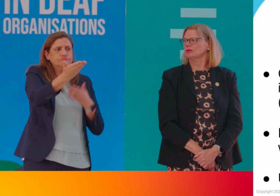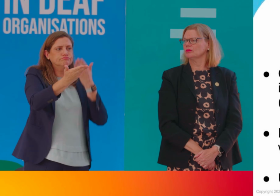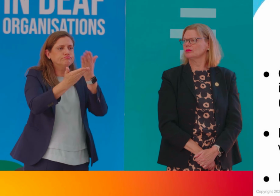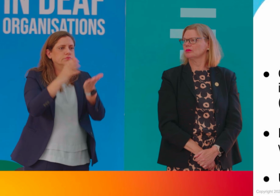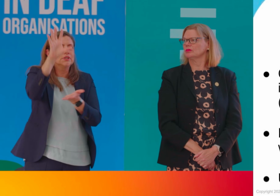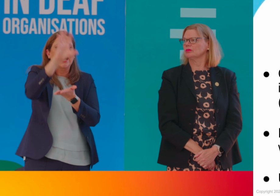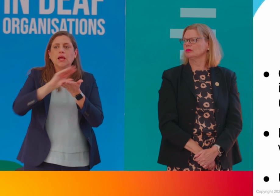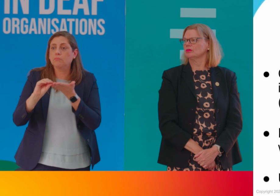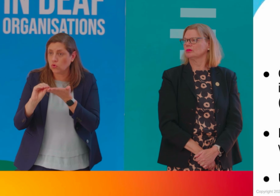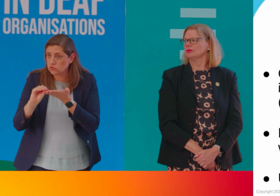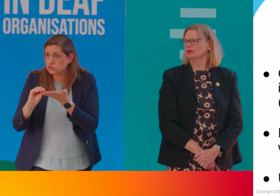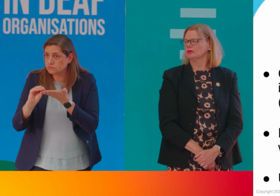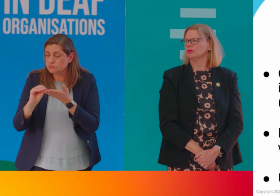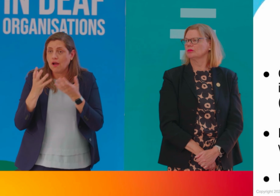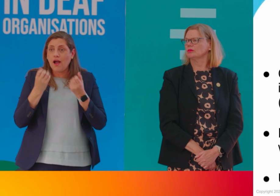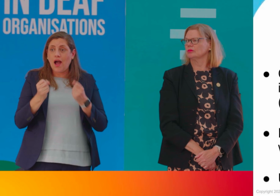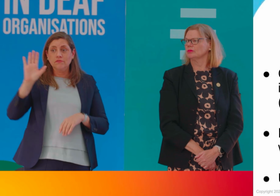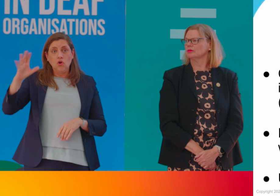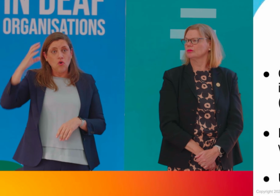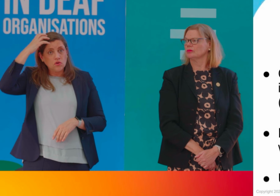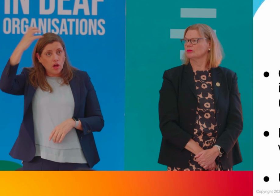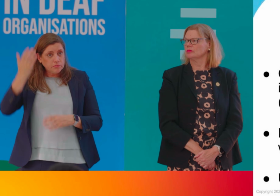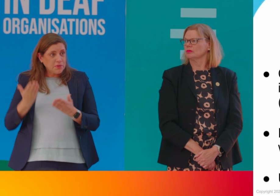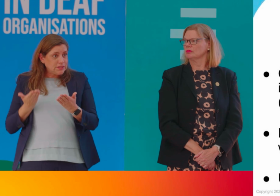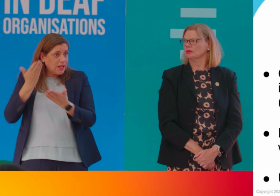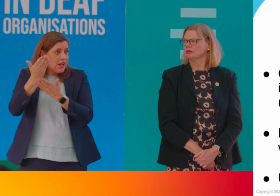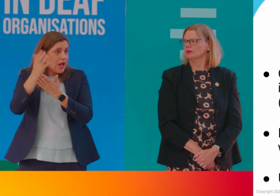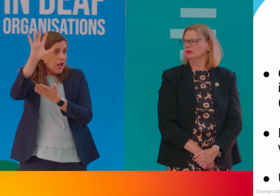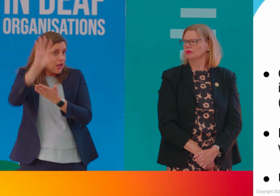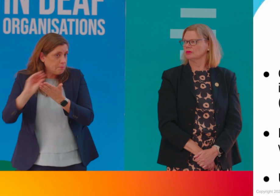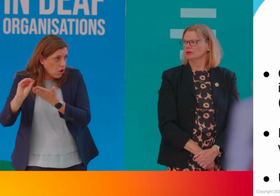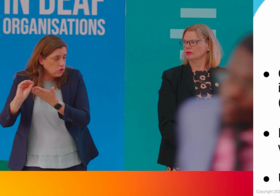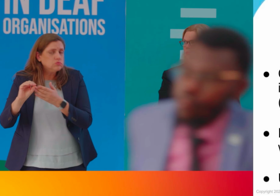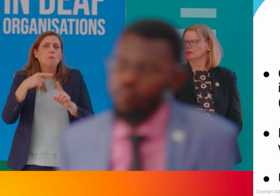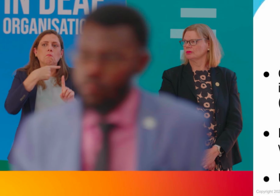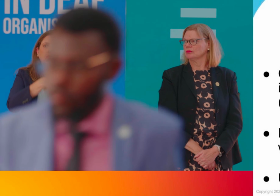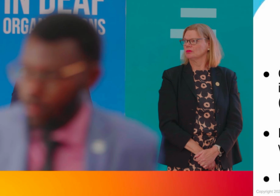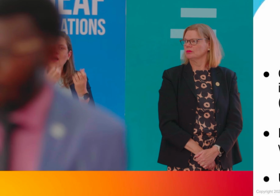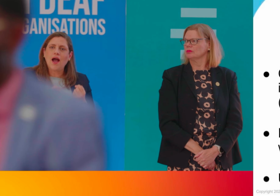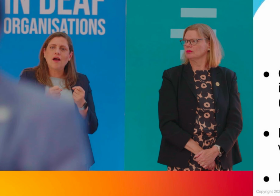framework where it receives report from the state